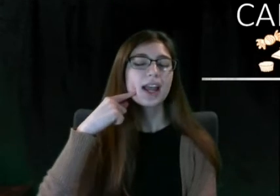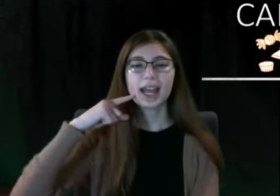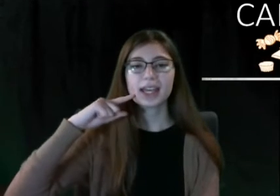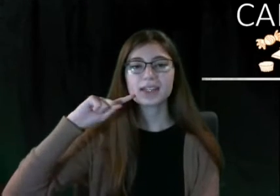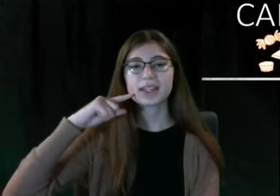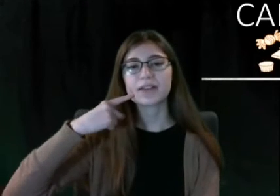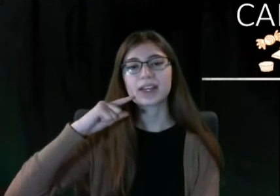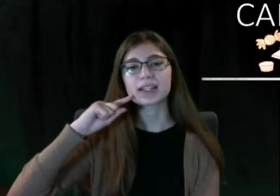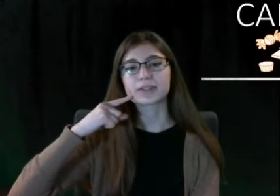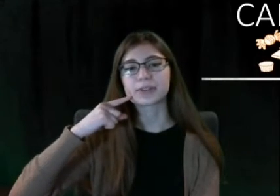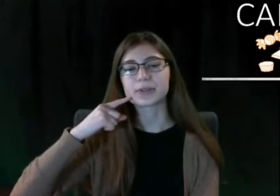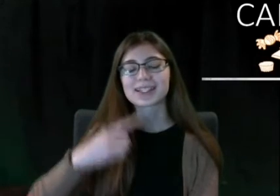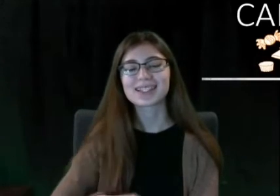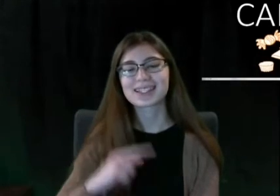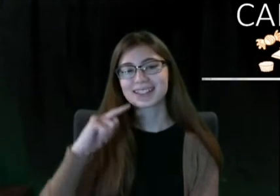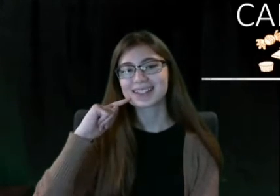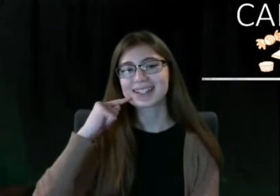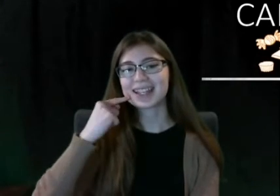and give it a little twist. Candy.